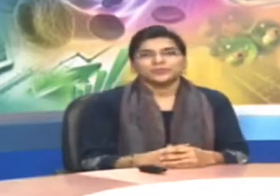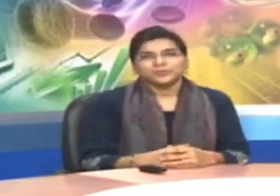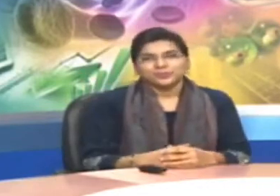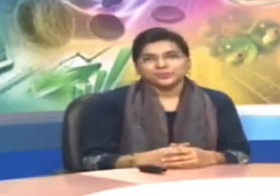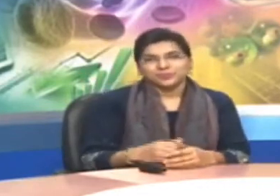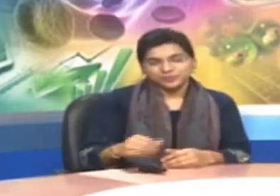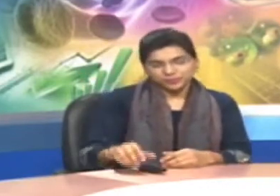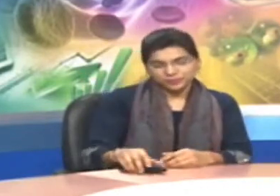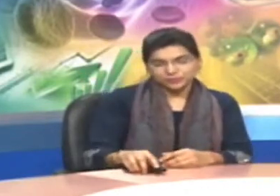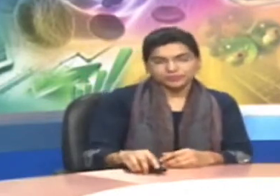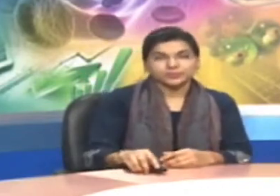person.